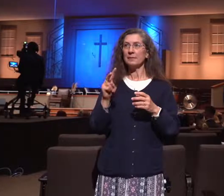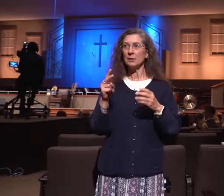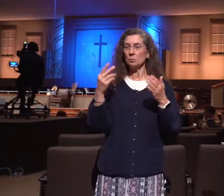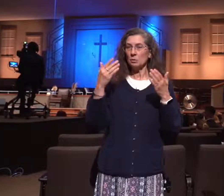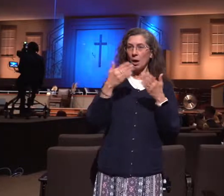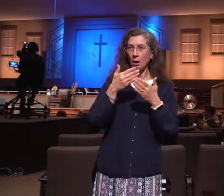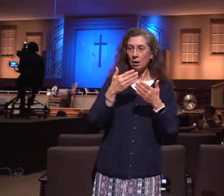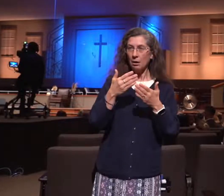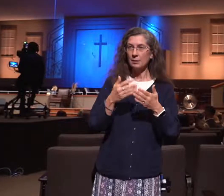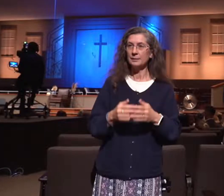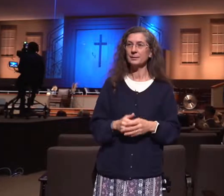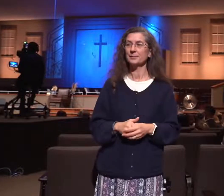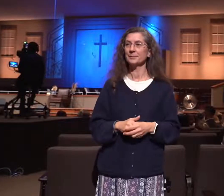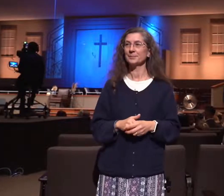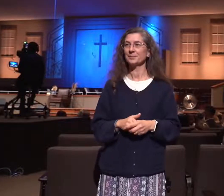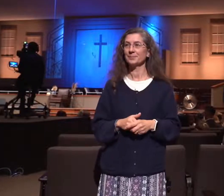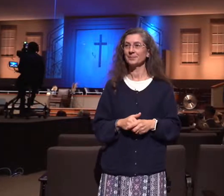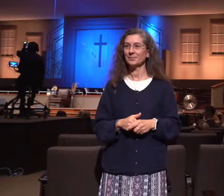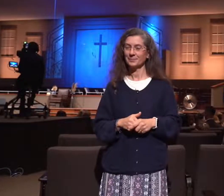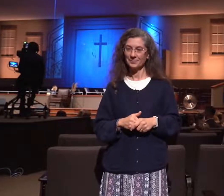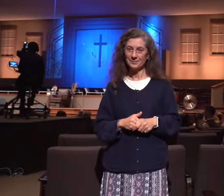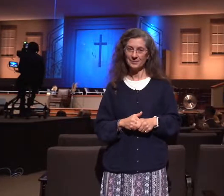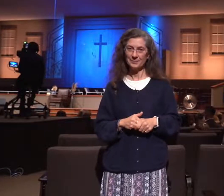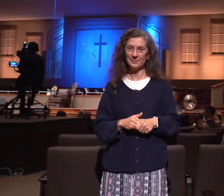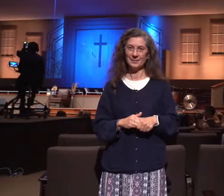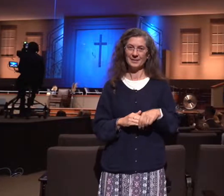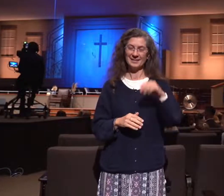Now, you ought to laugh at that, okay?